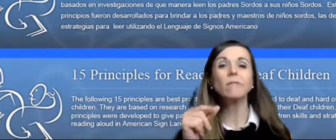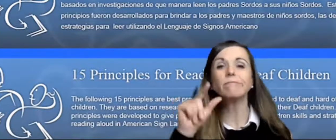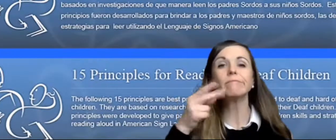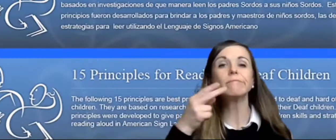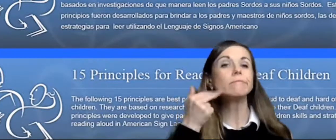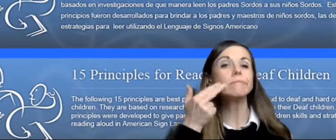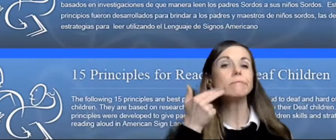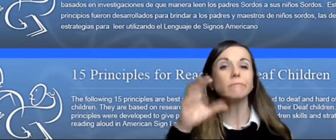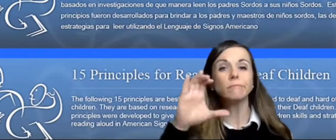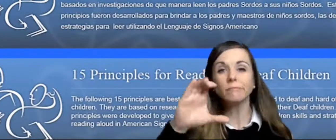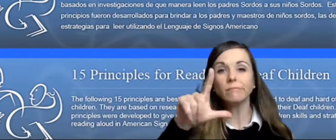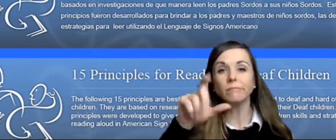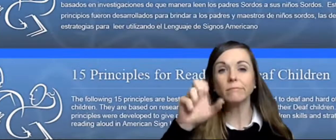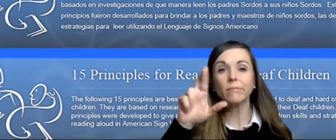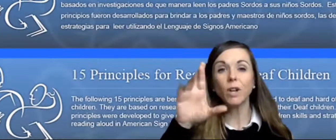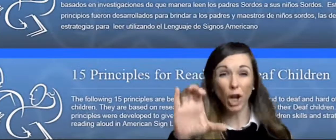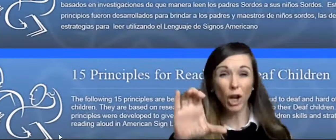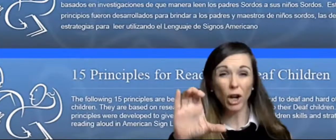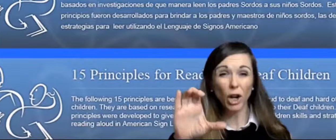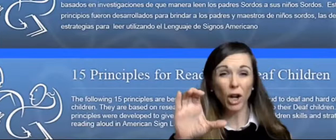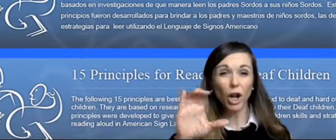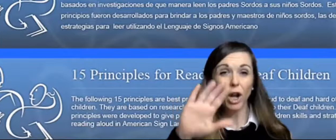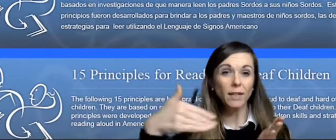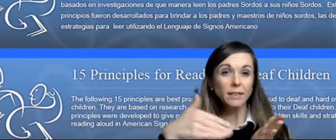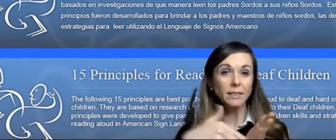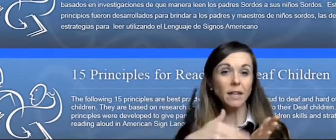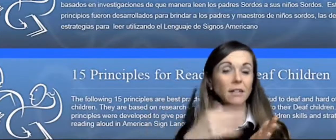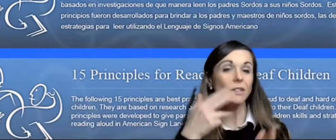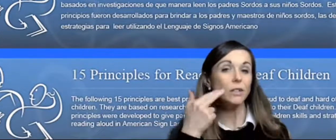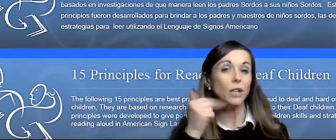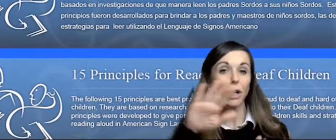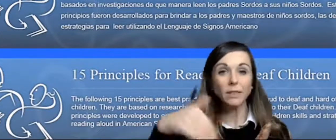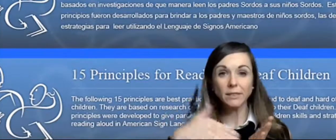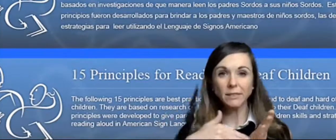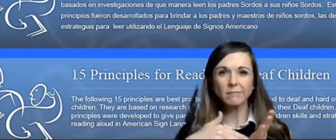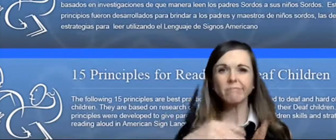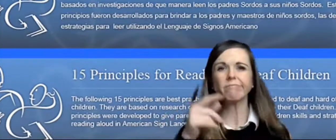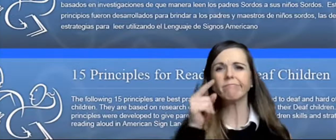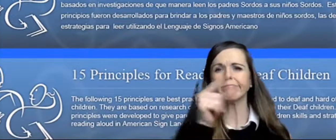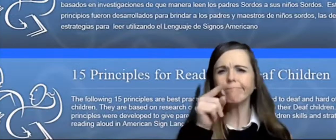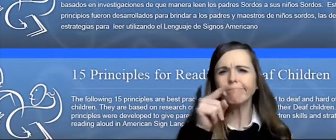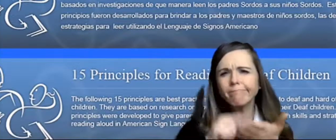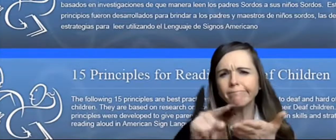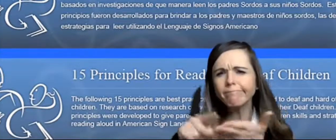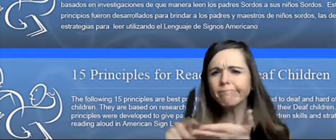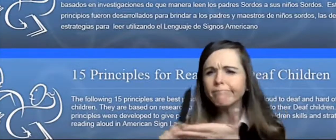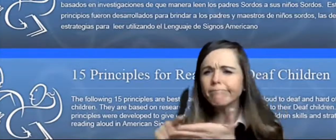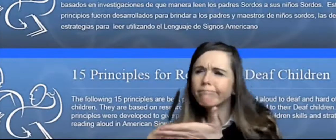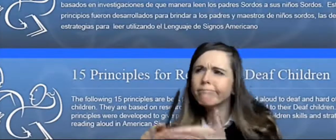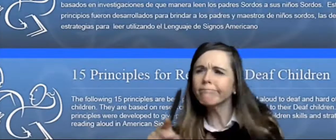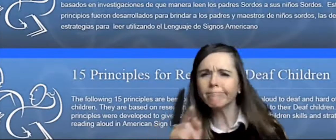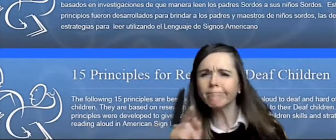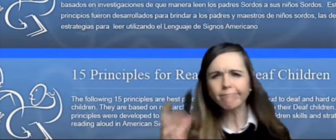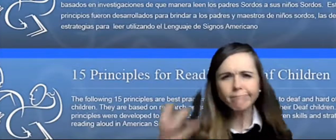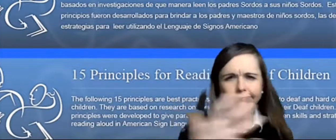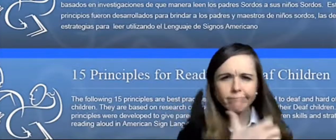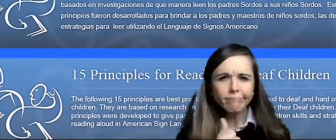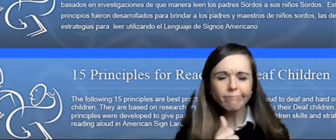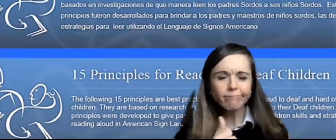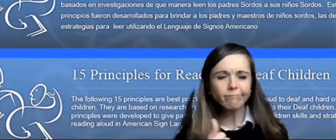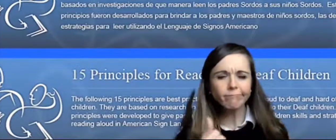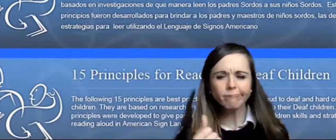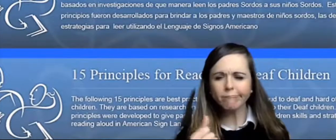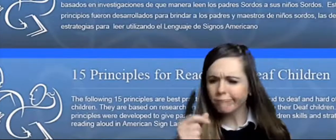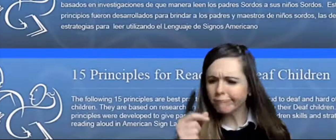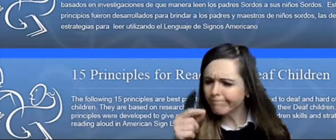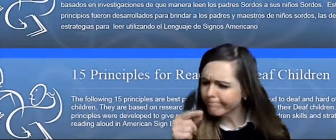children. Many researchers at the Gallaudet Center, Laurent Clair, the Clair Center for Education, they